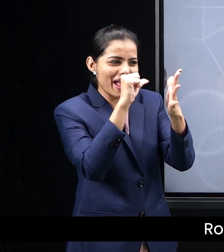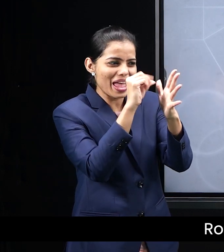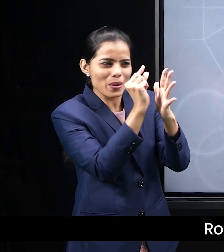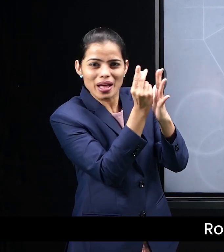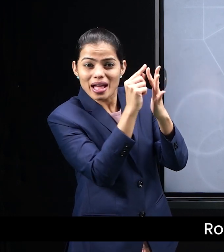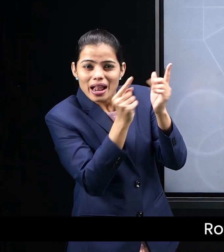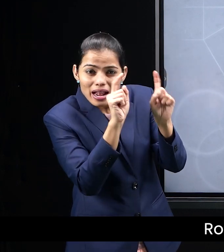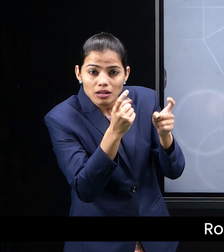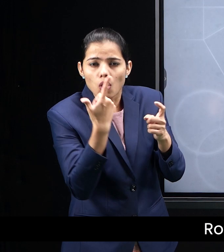form.